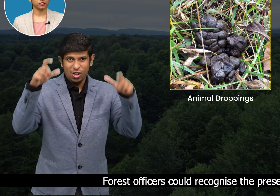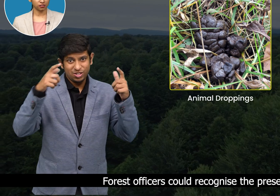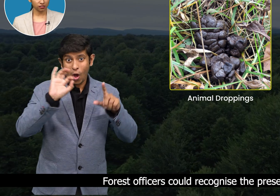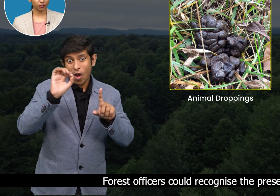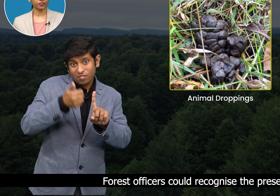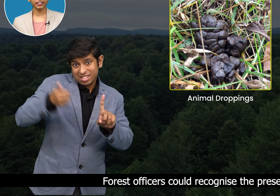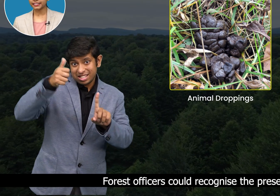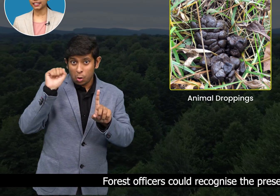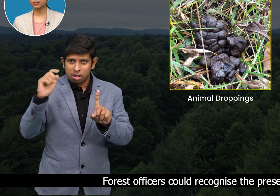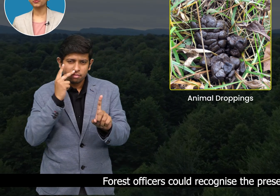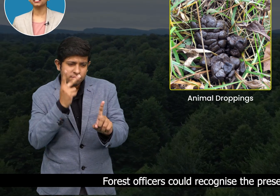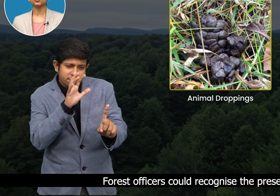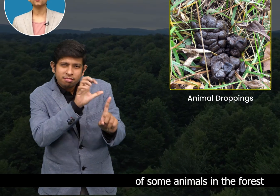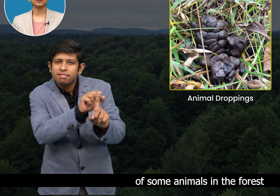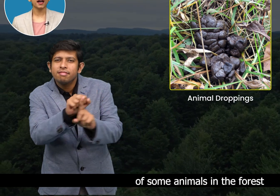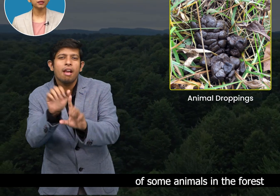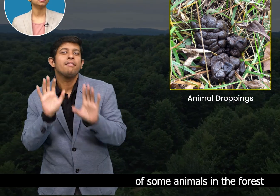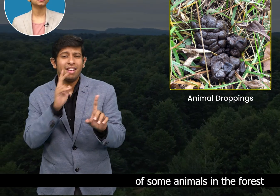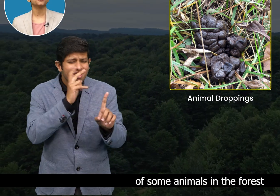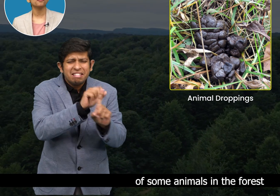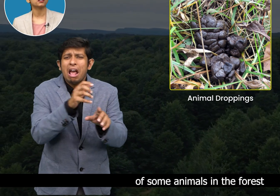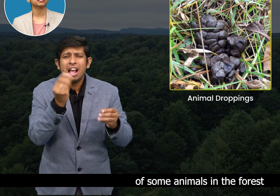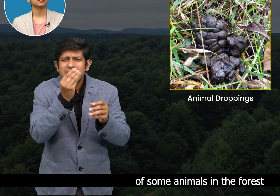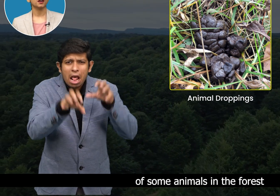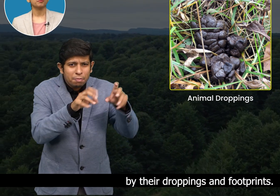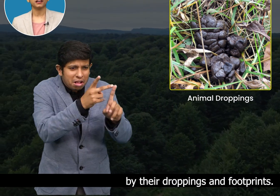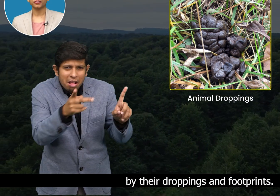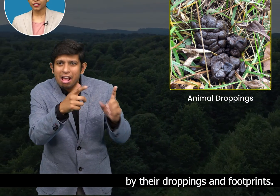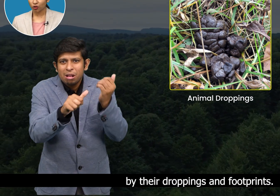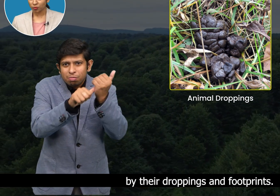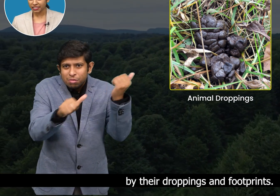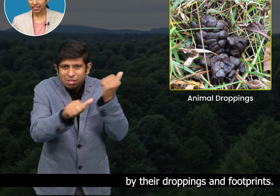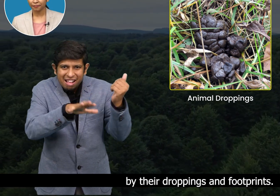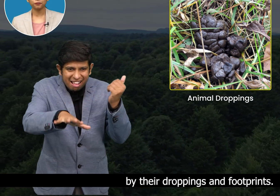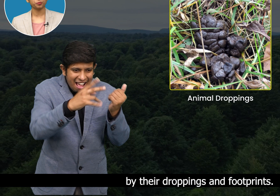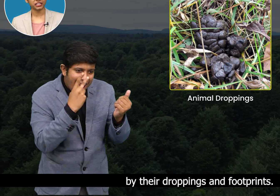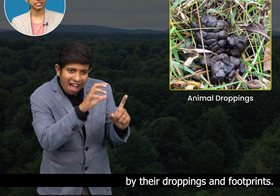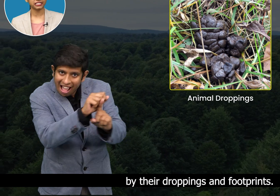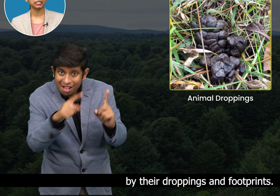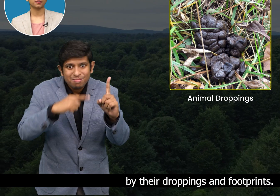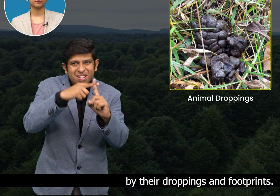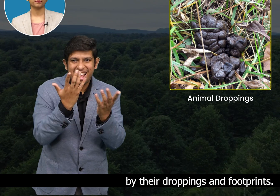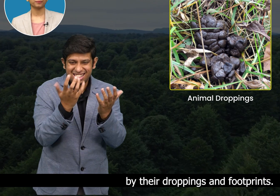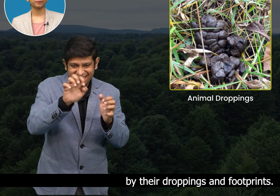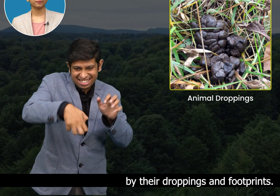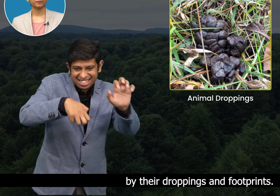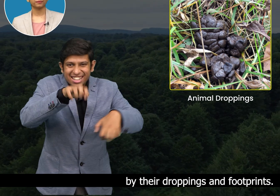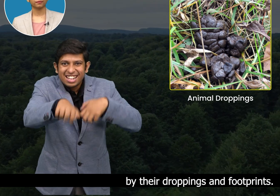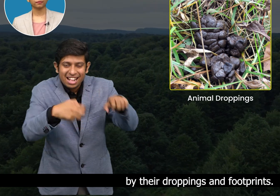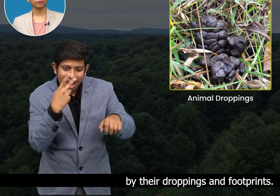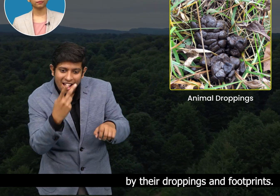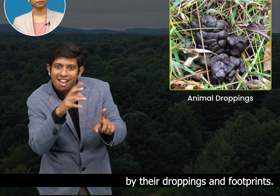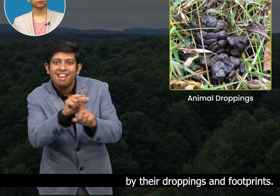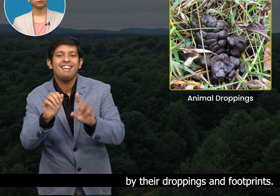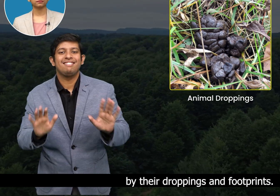Forest officers could recognize the presence of some animals in the forest by their droppings and footprints.